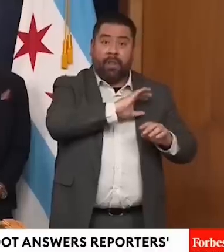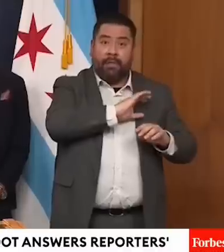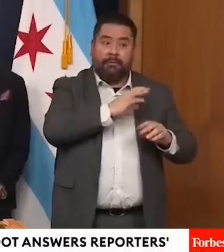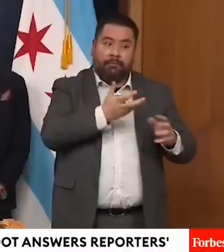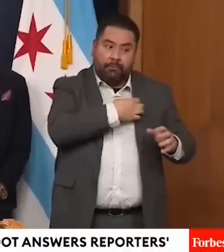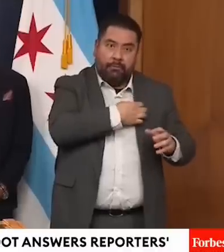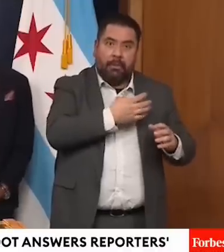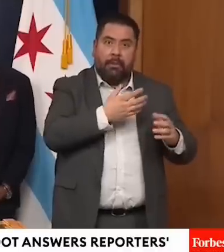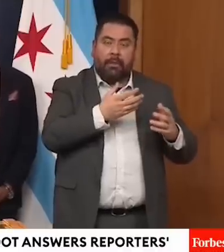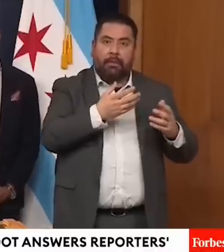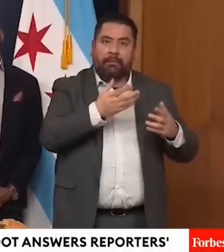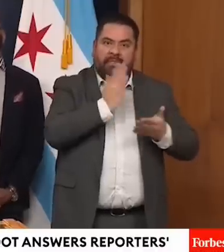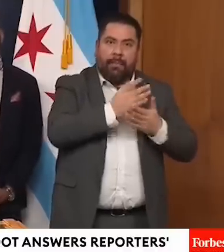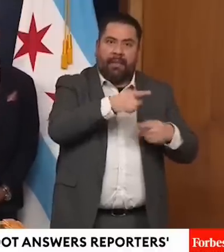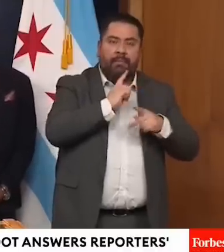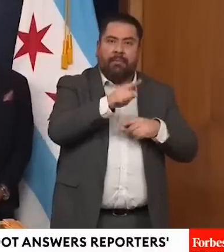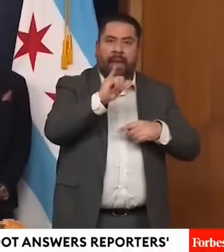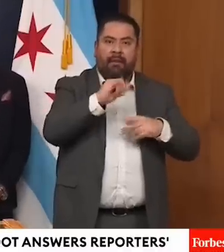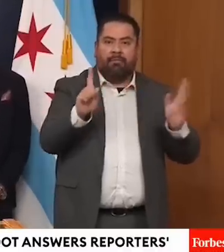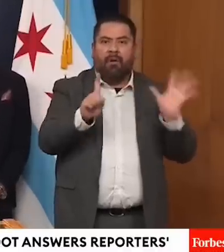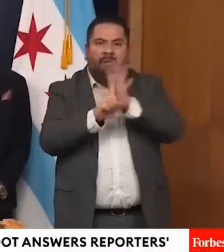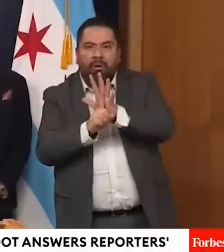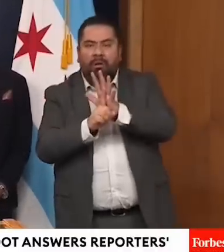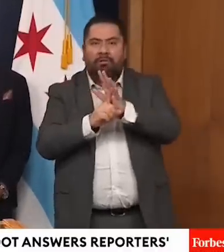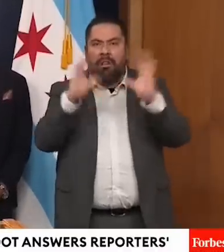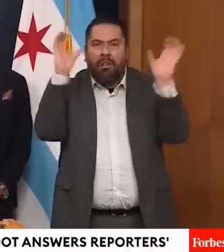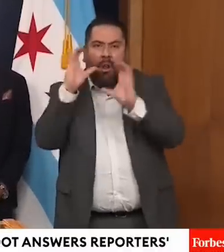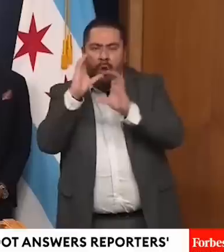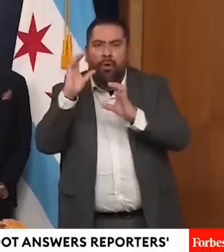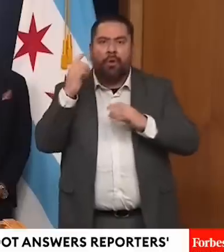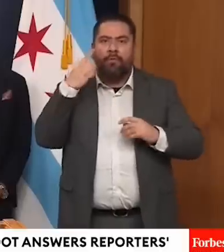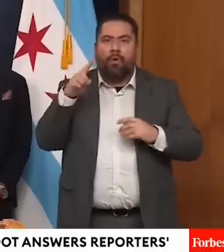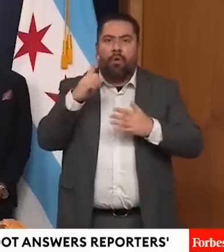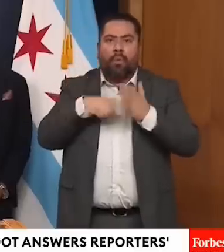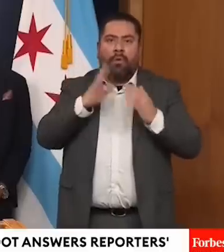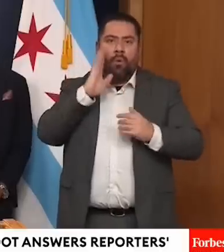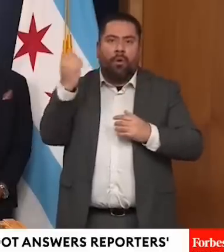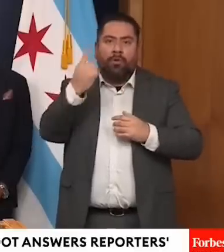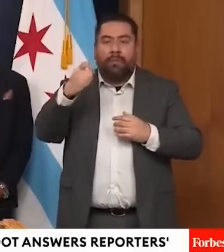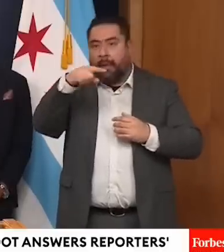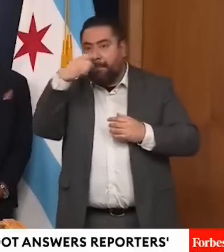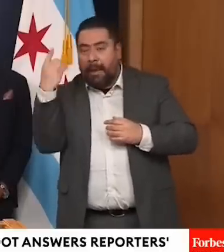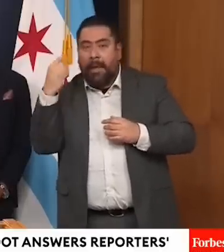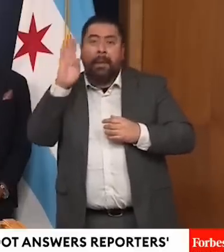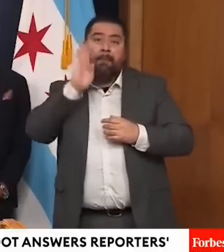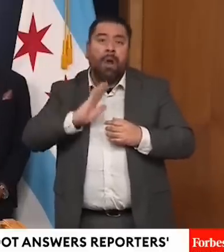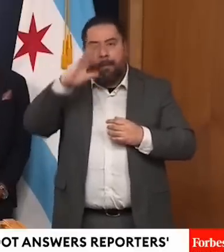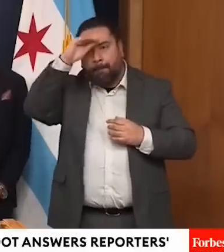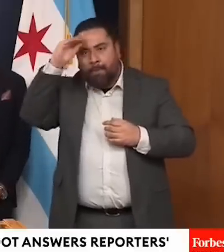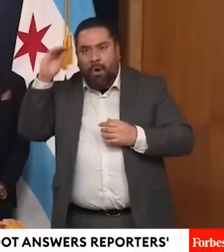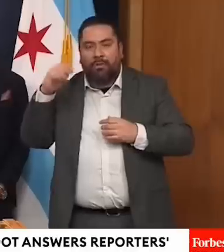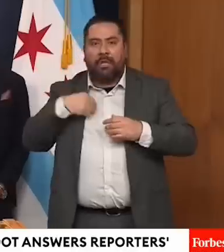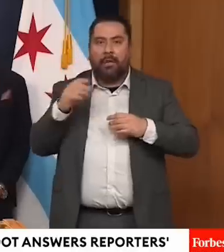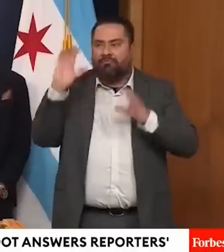act like vigilantes, a mob, and go hunt down what will always be black and brown boys and hunt